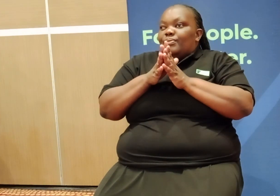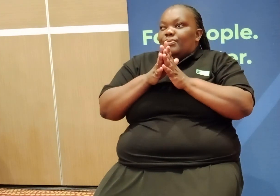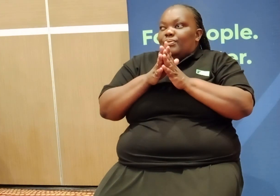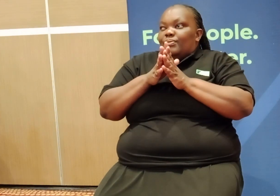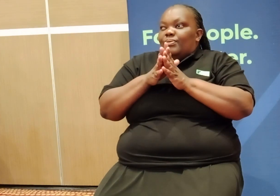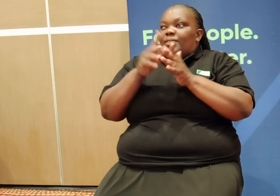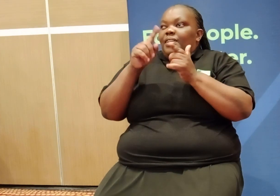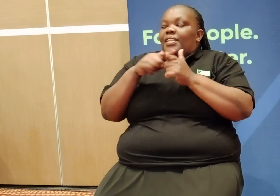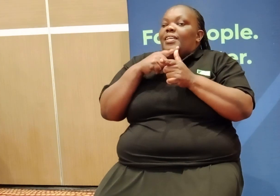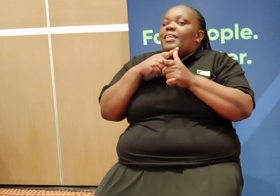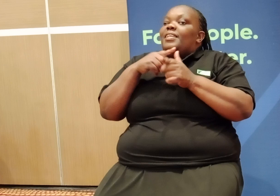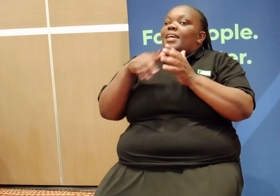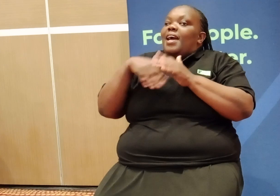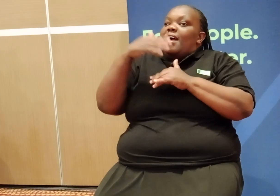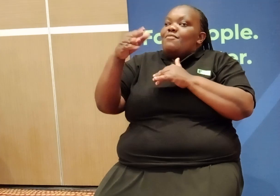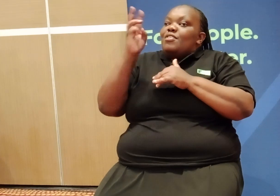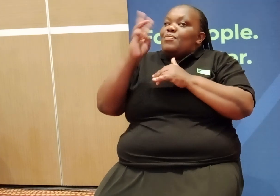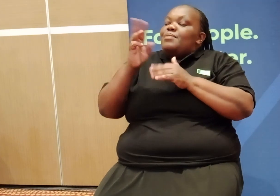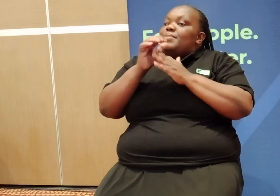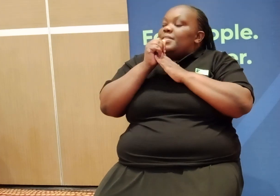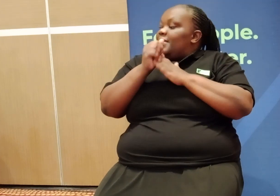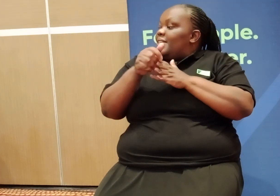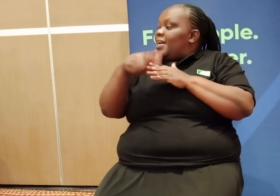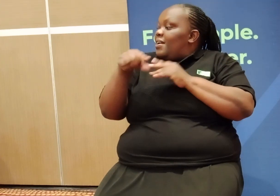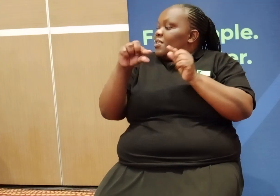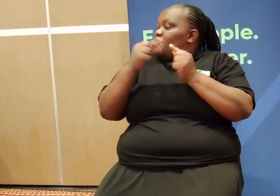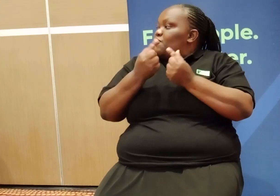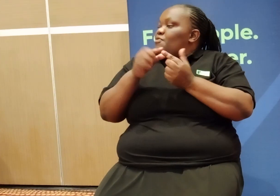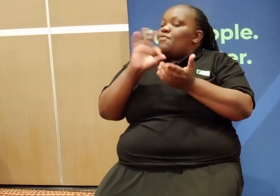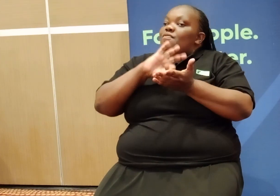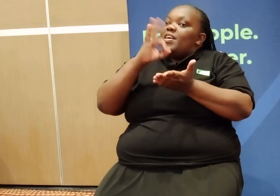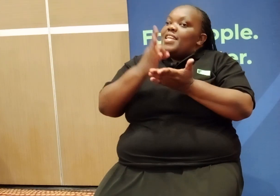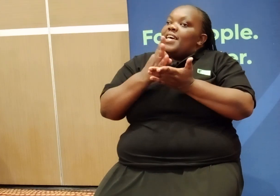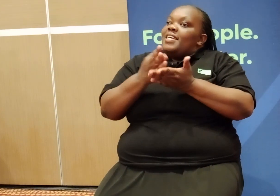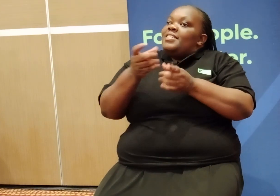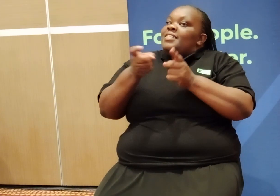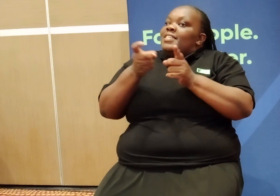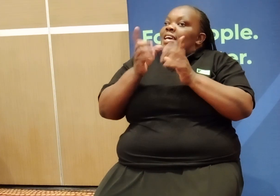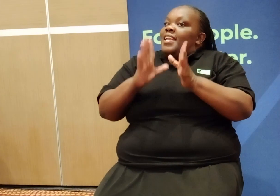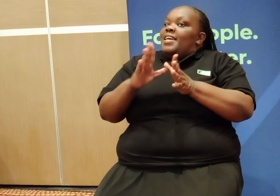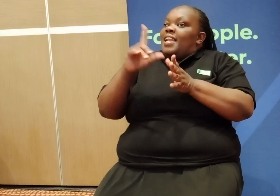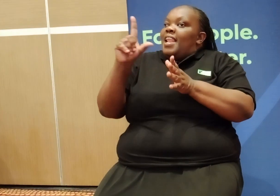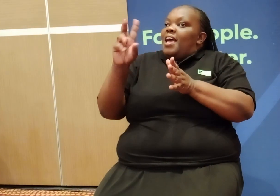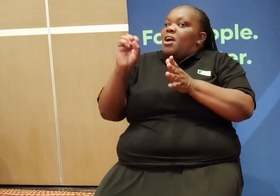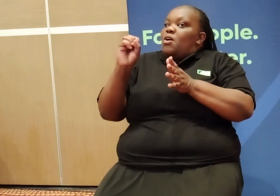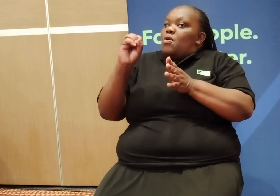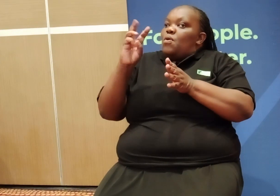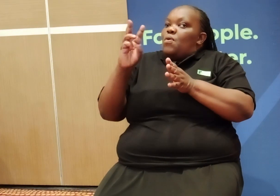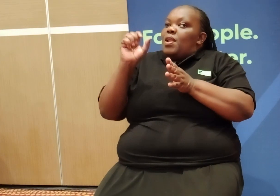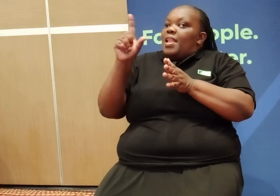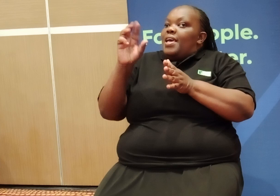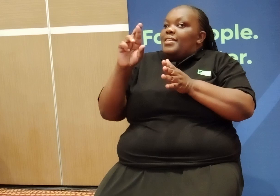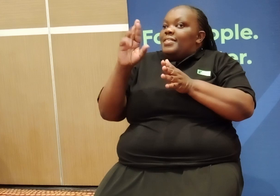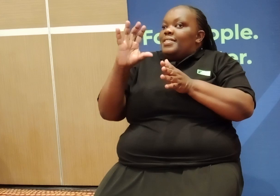And then thereafter, we shall be led by our group finance director, Lawrence Kibathi.